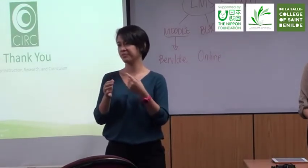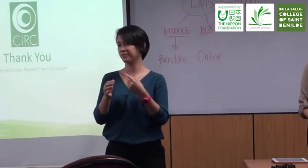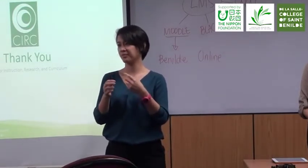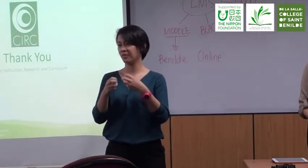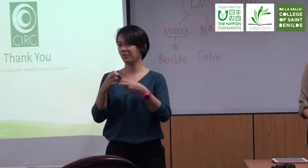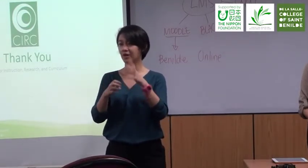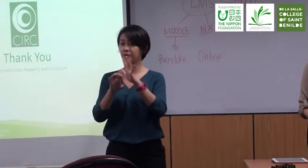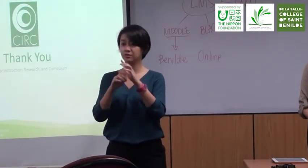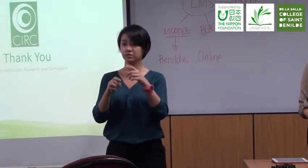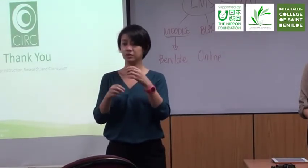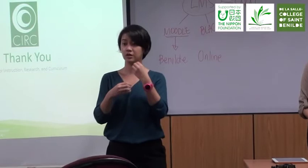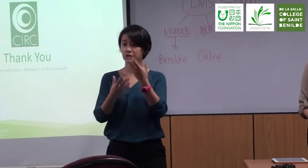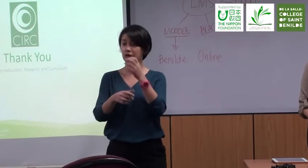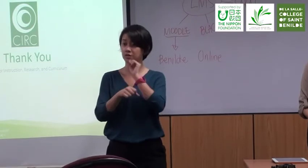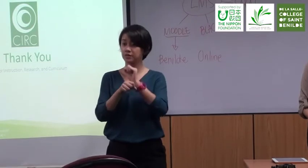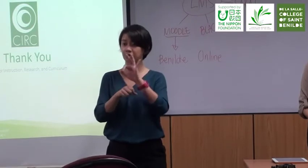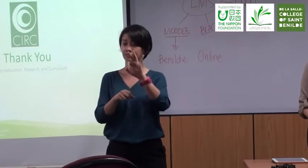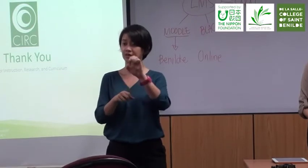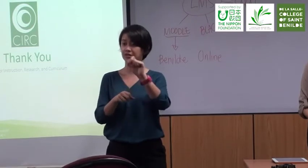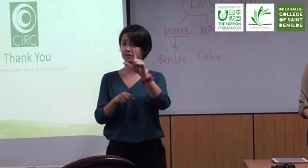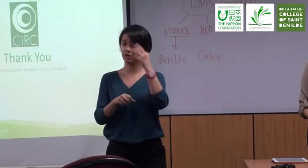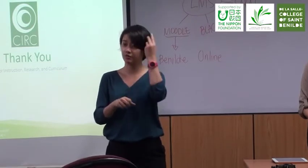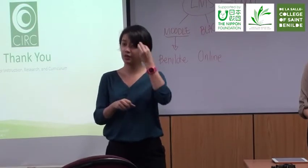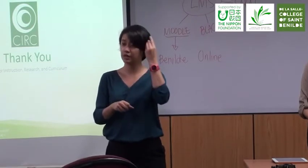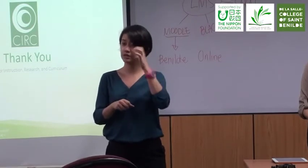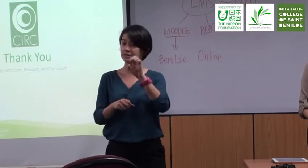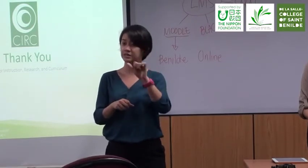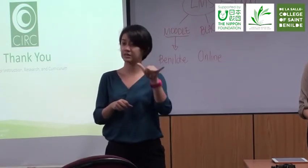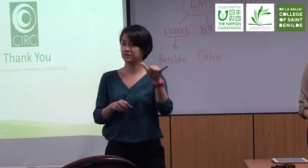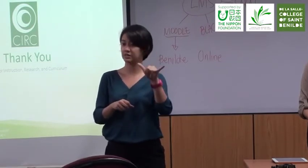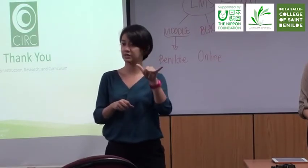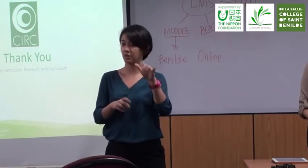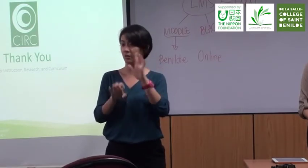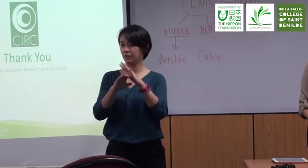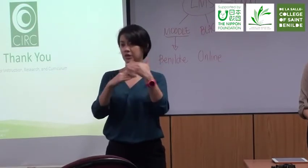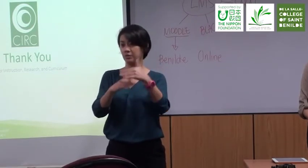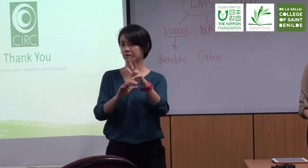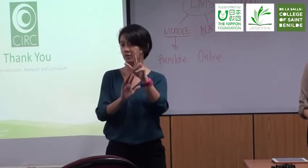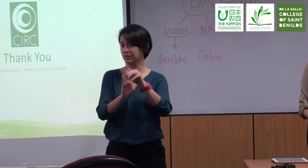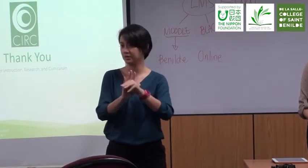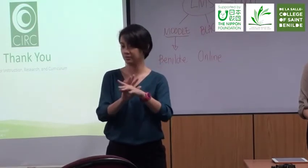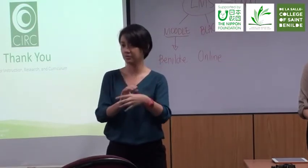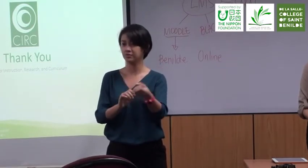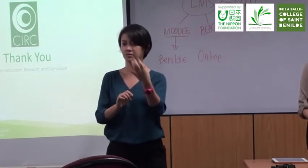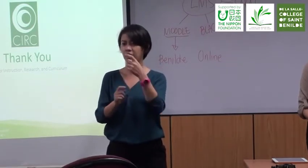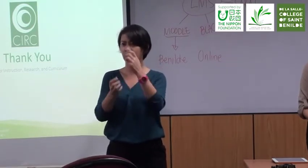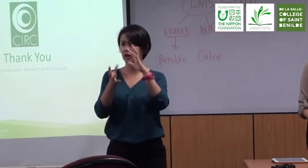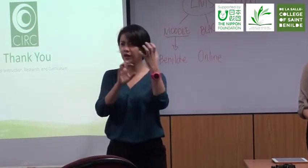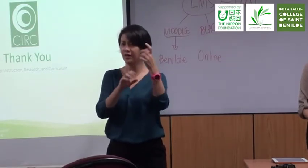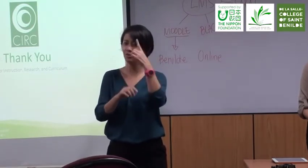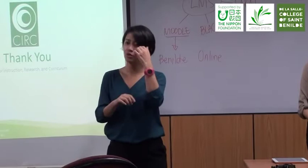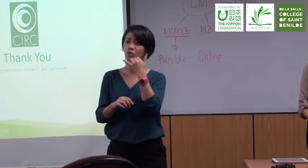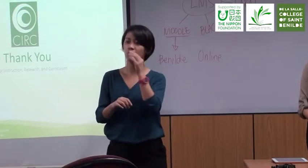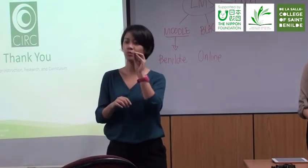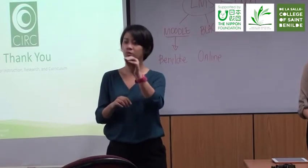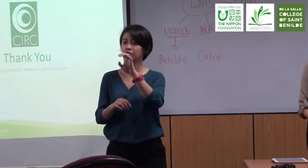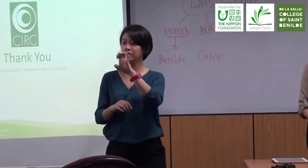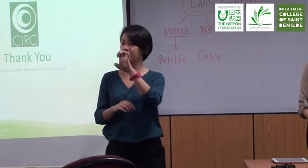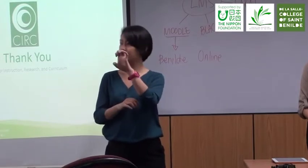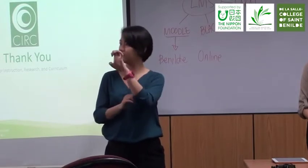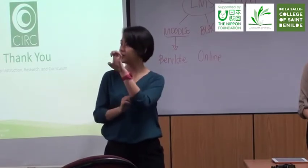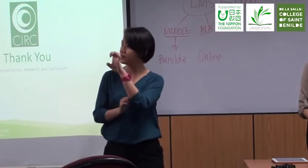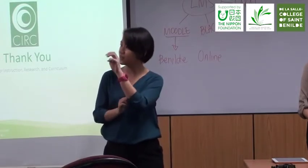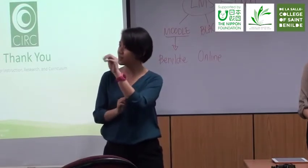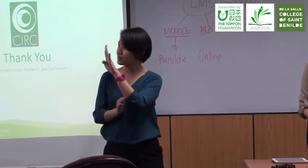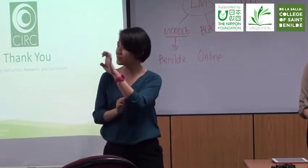the difficulties, all the problems in terms of the internet connection. And so we did some 3 minutes reflections